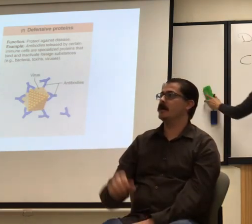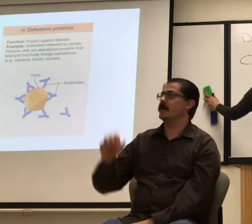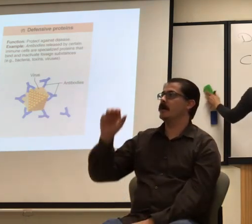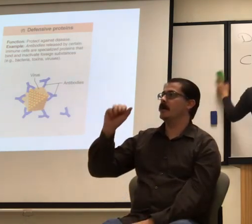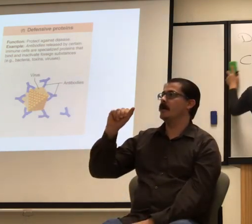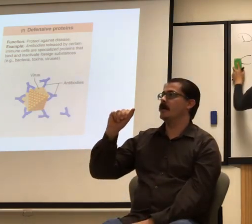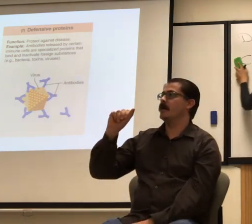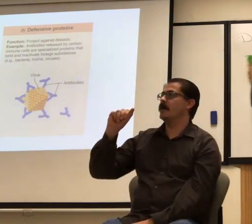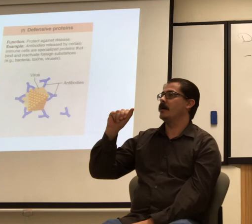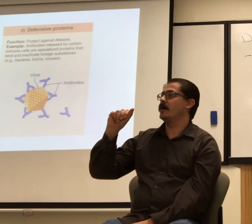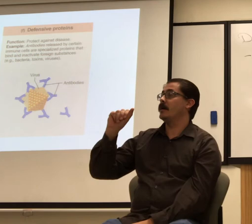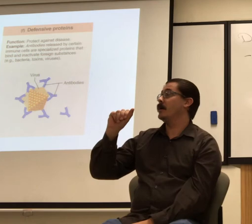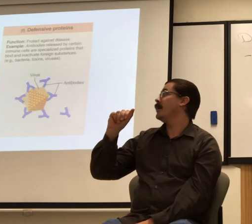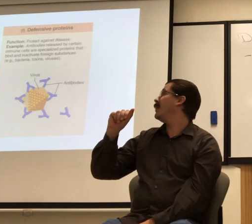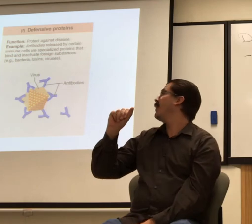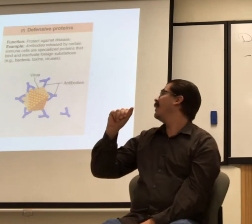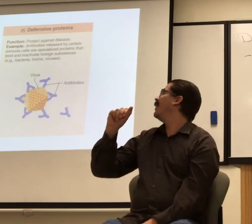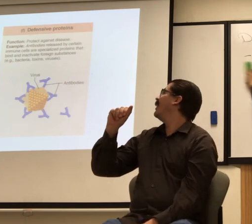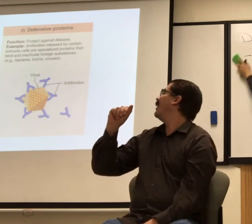immunoglobulins.